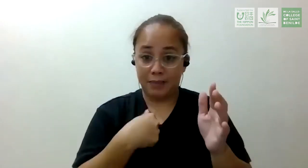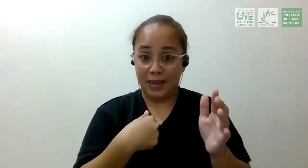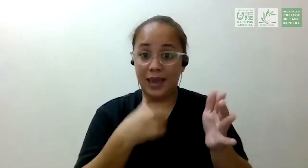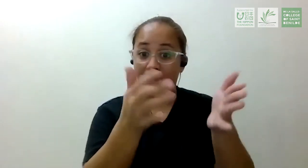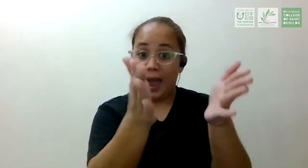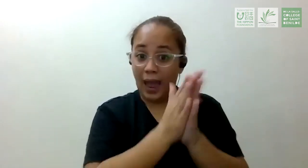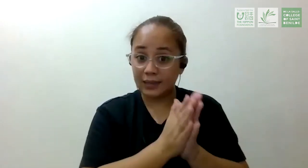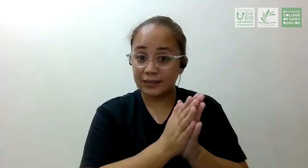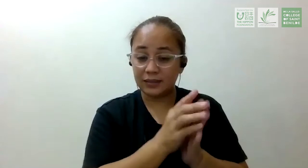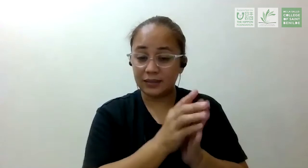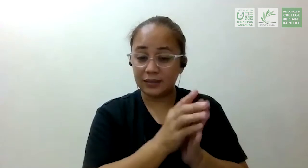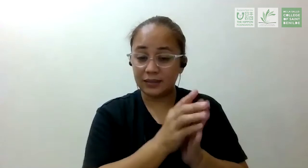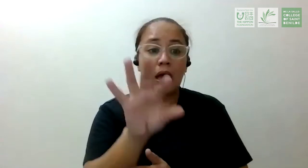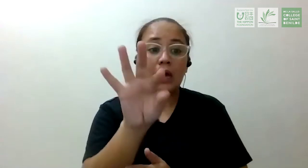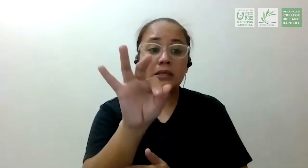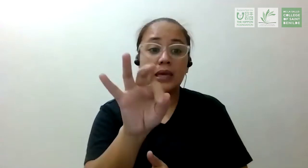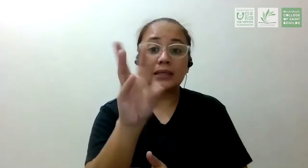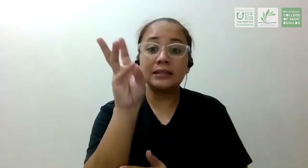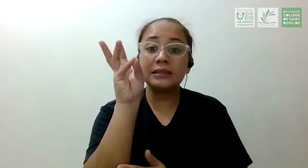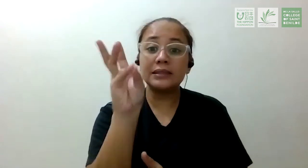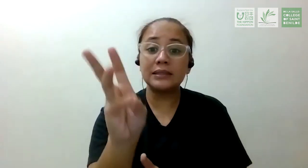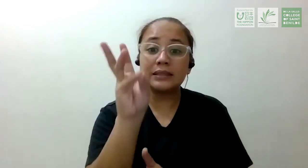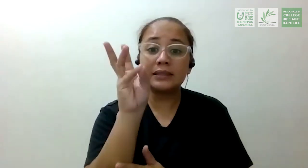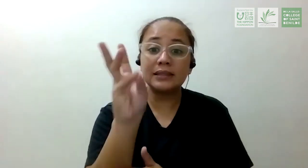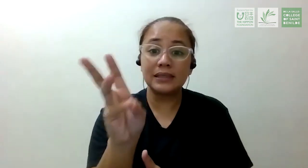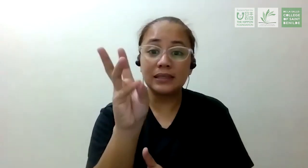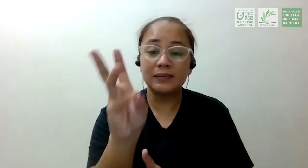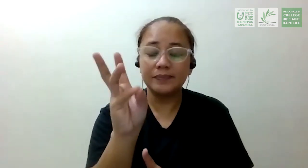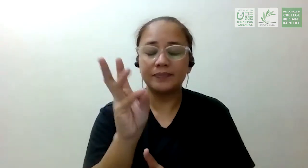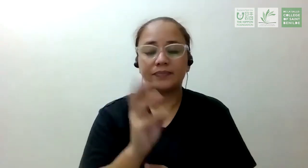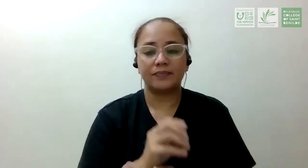So if I ask you, in 1960,